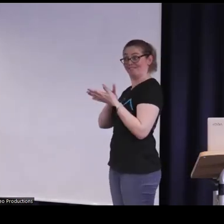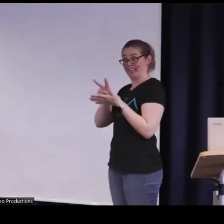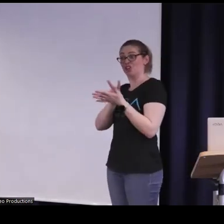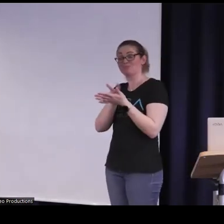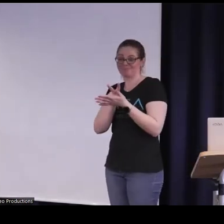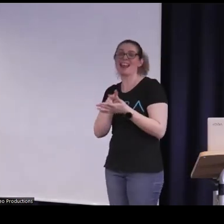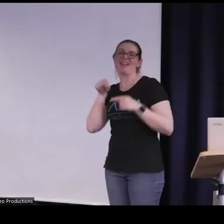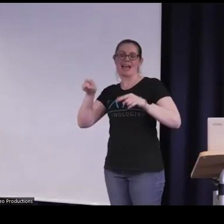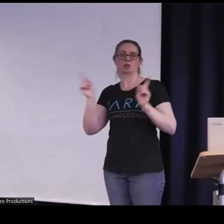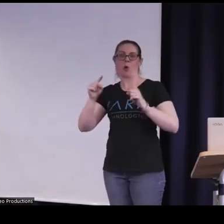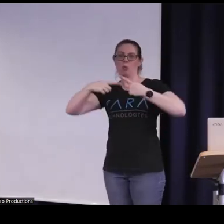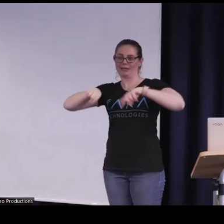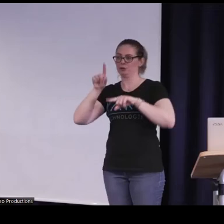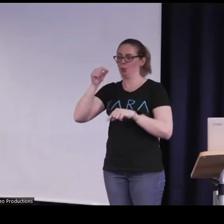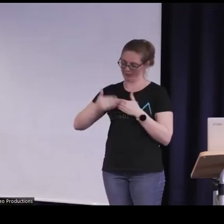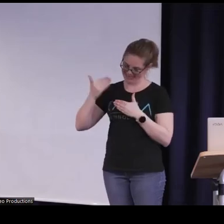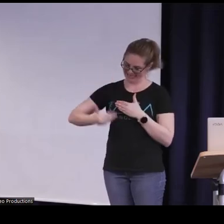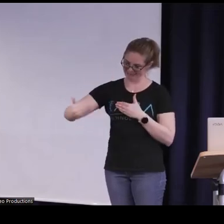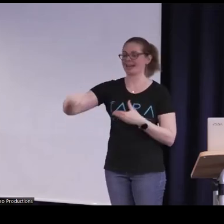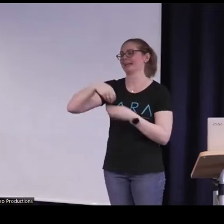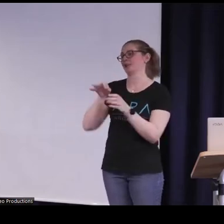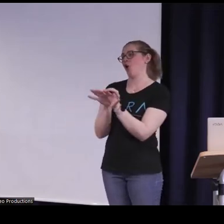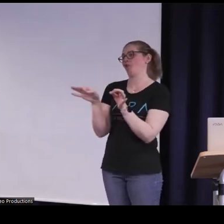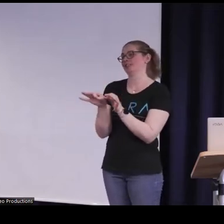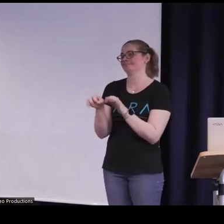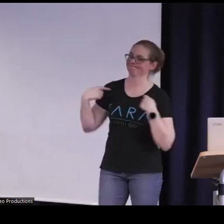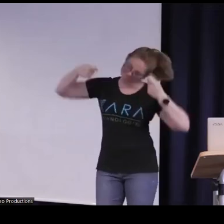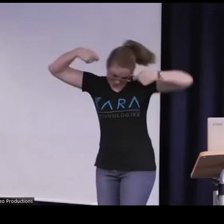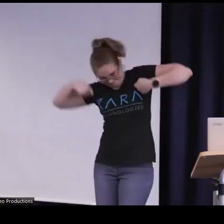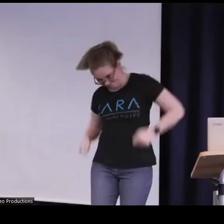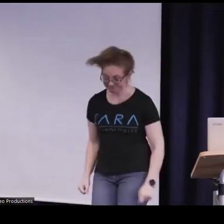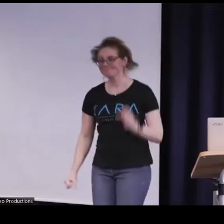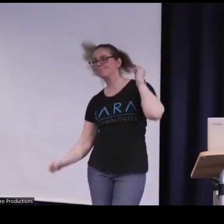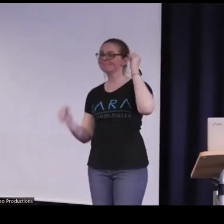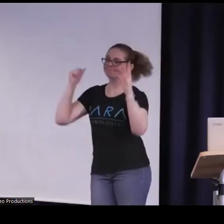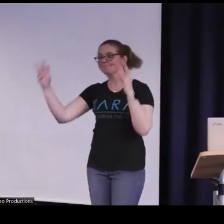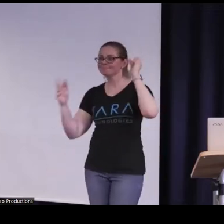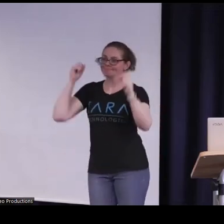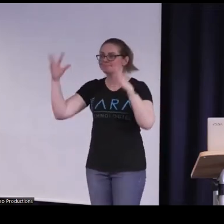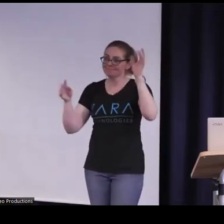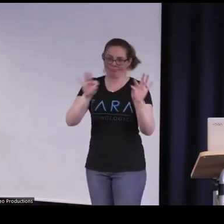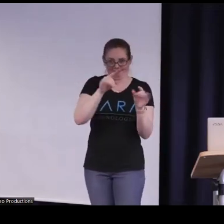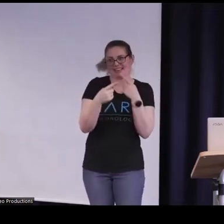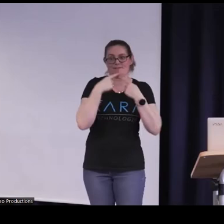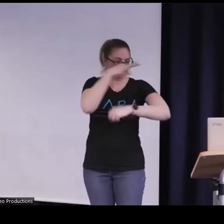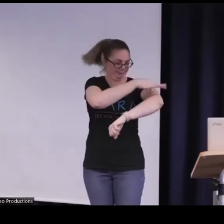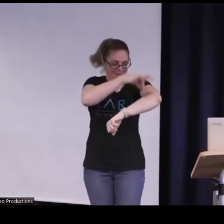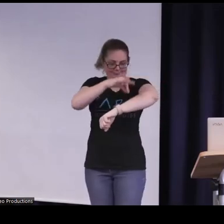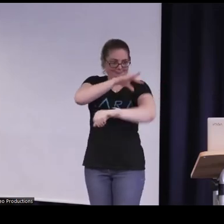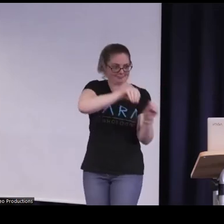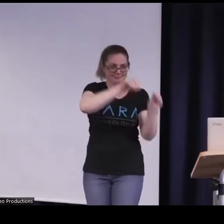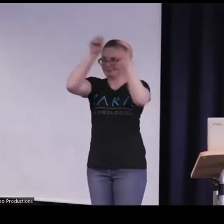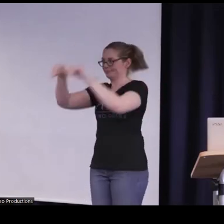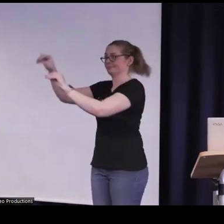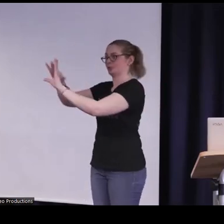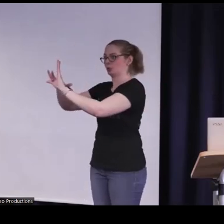So what you saw within that video, that's what we're doing every day in our offices. We put on the motion capture suits.